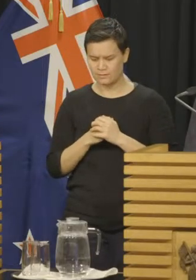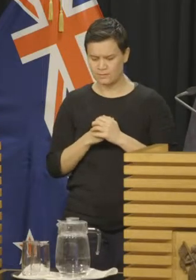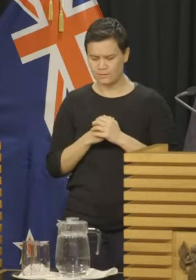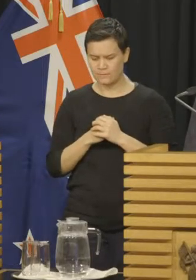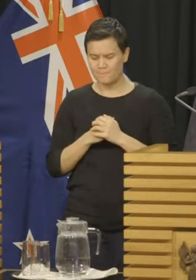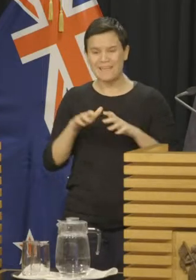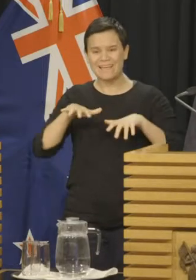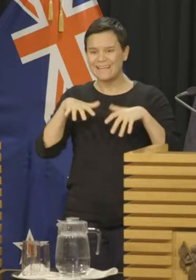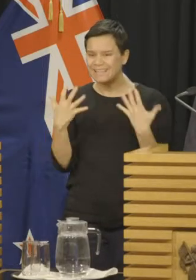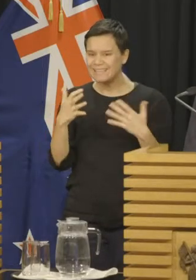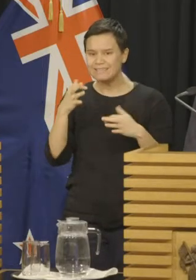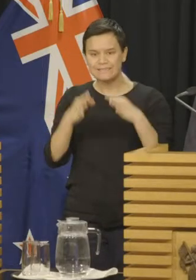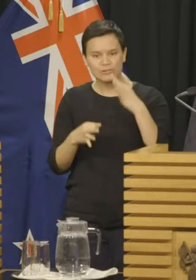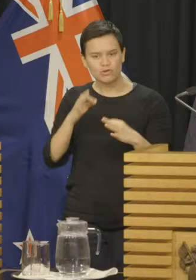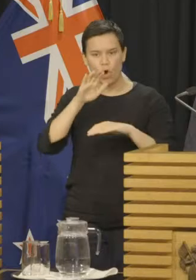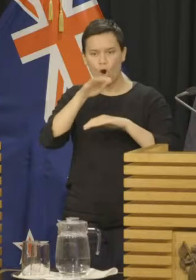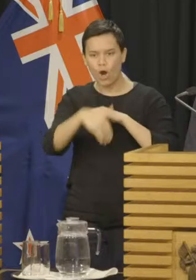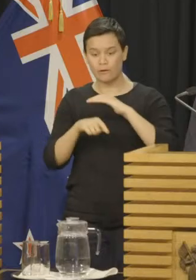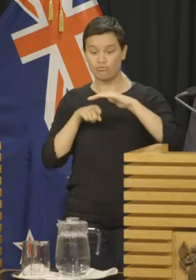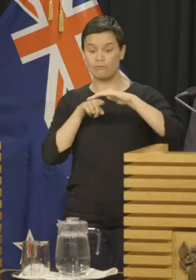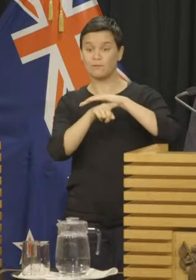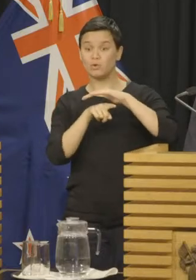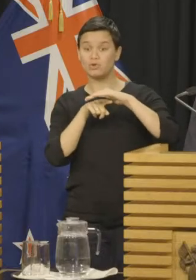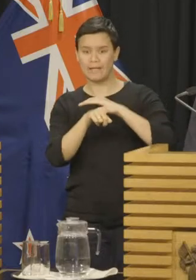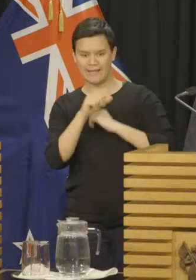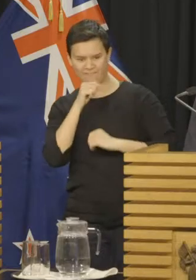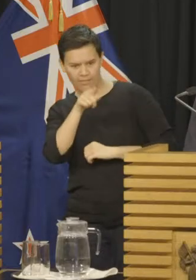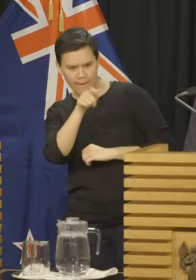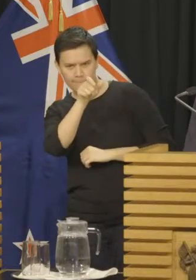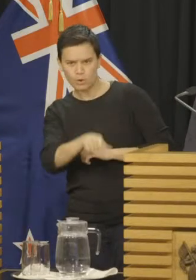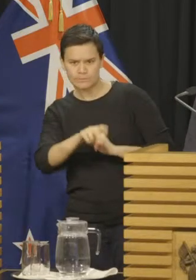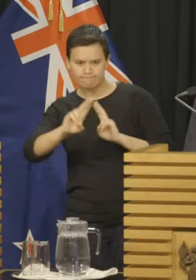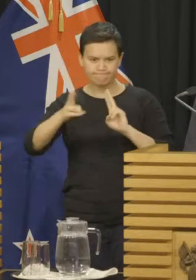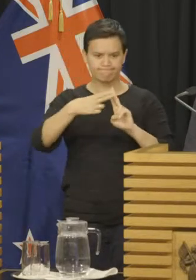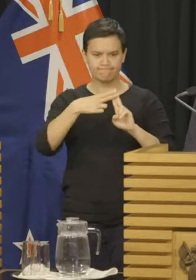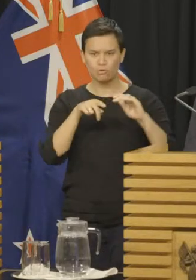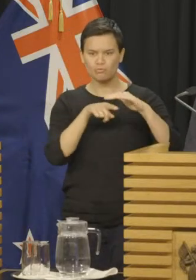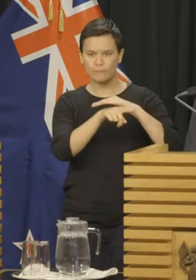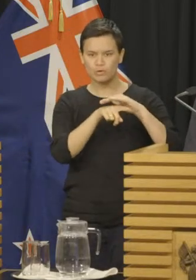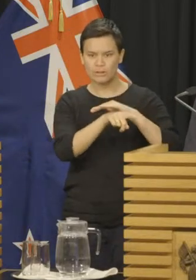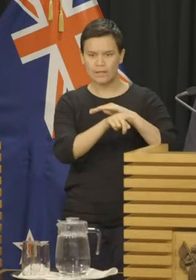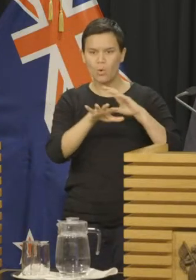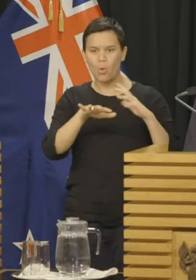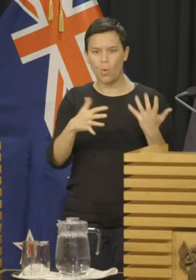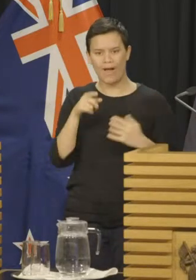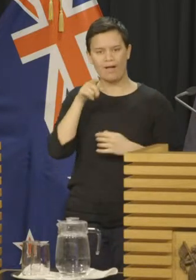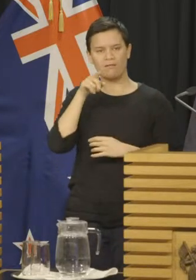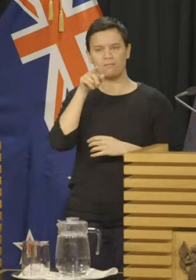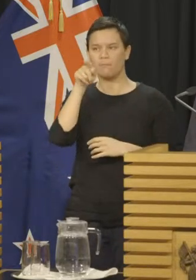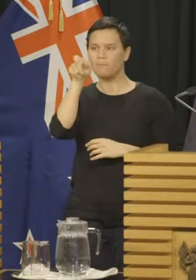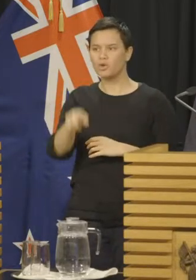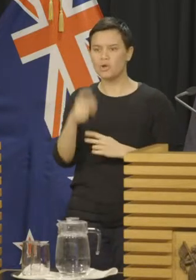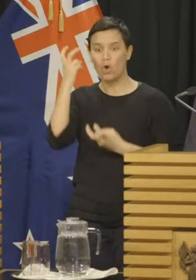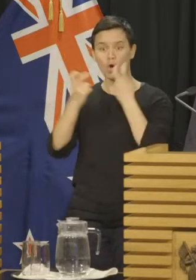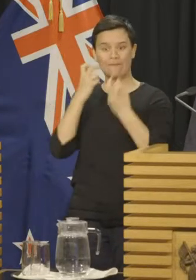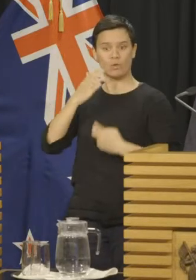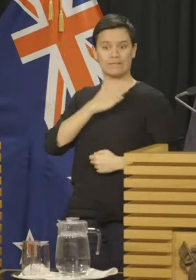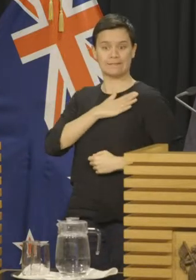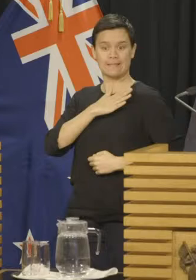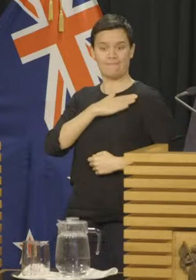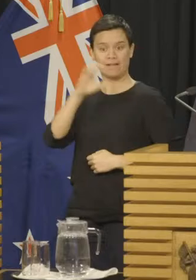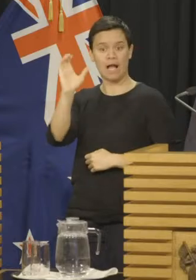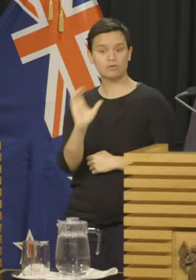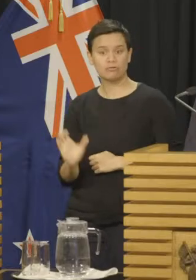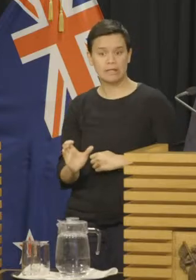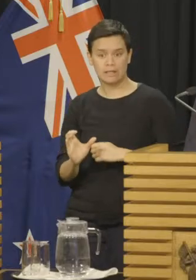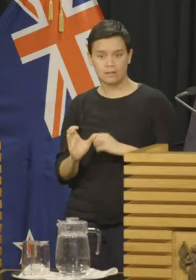any decision around refugee status or asylum seekers, that we keep that separate from politicians.